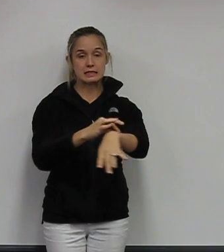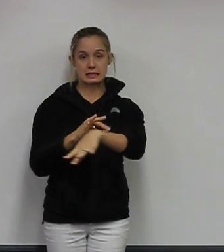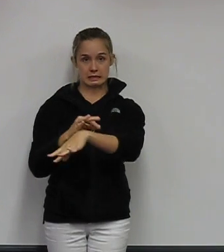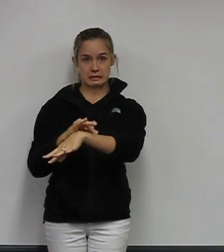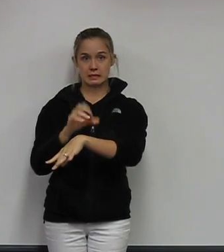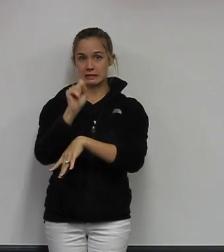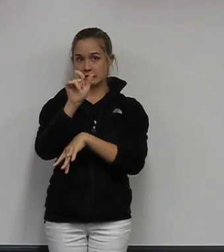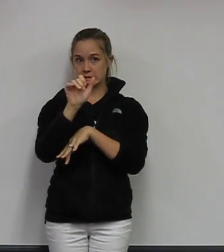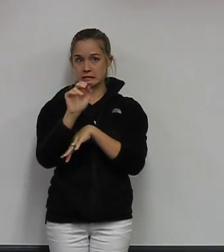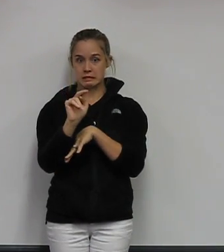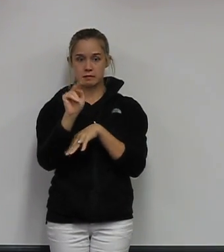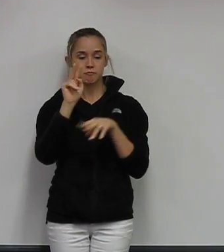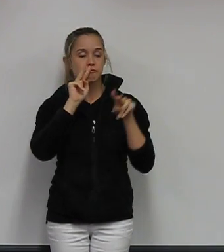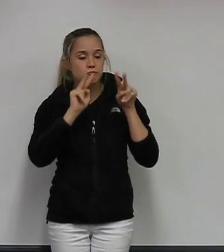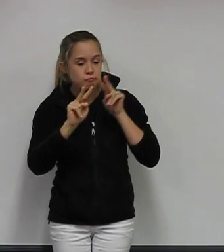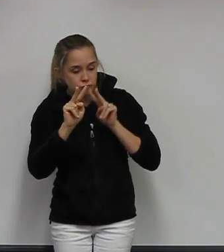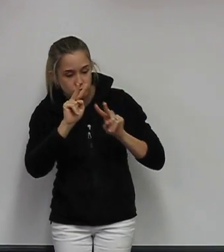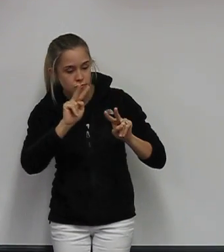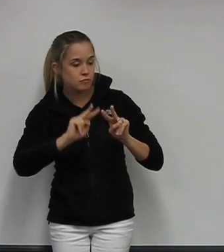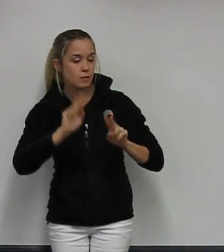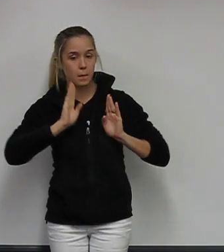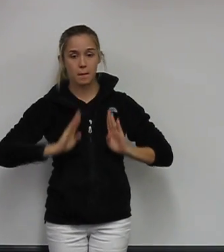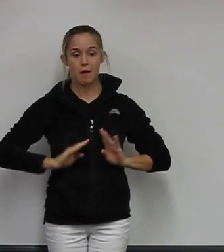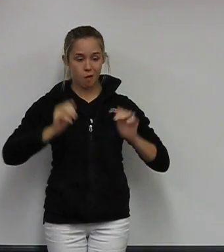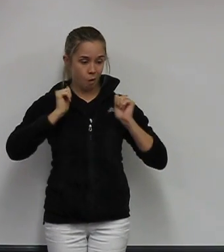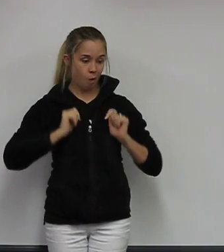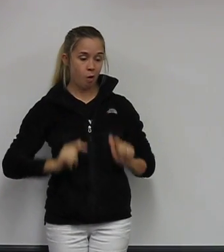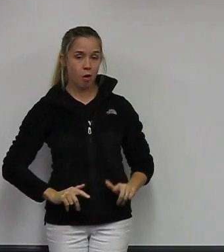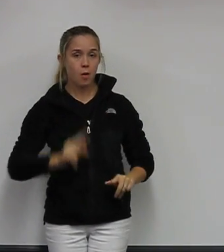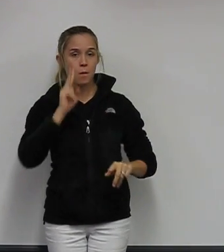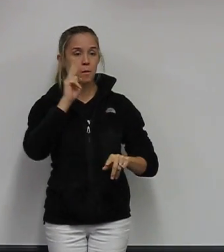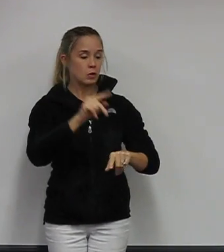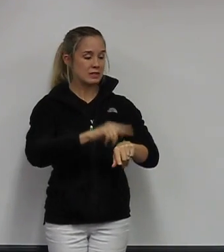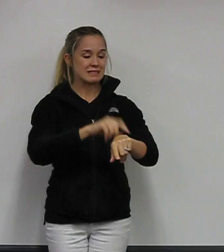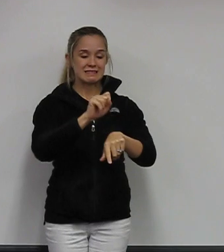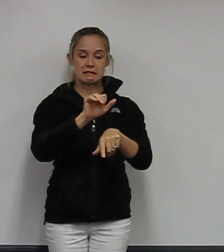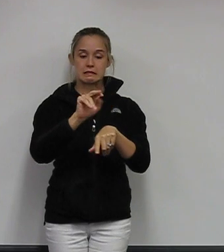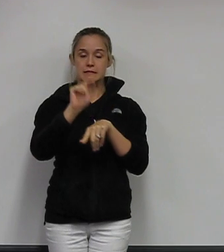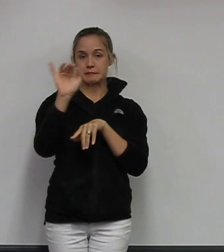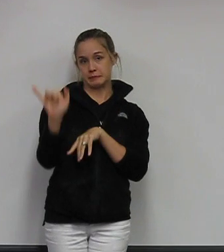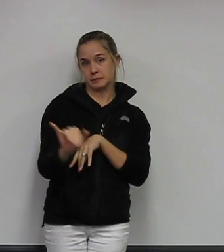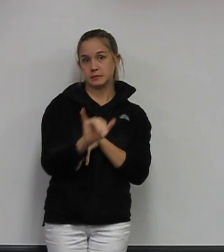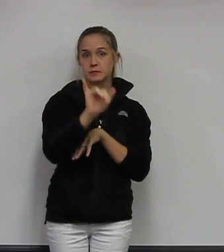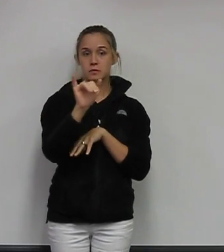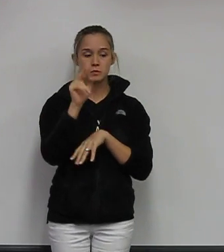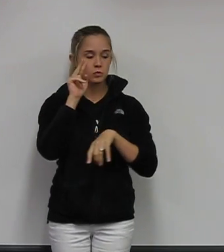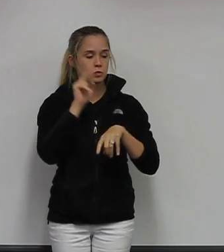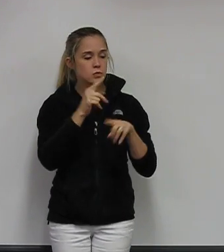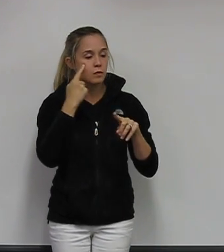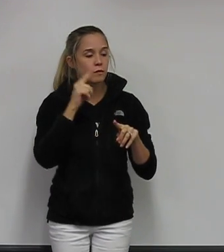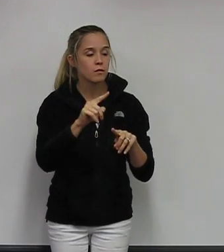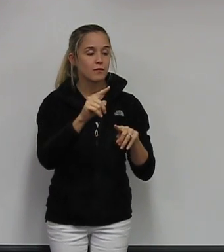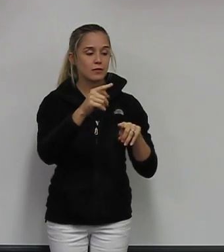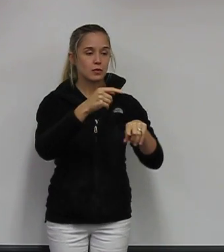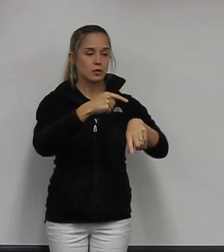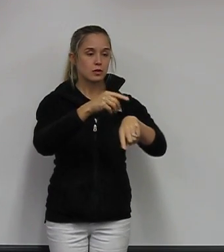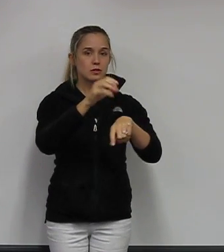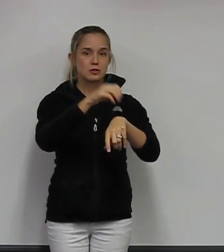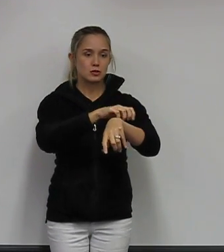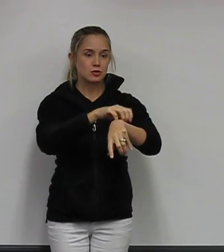I'm examining each portion of his body, I will be examining that portion of the skin as well, looking for any lesion formations.